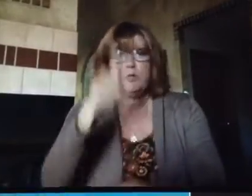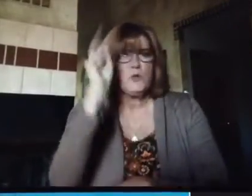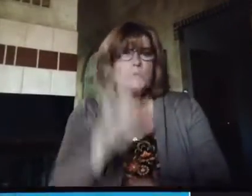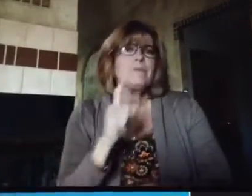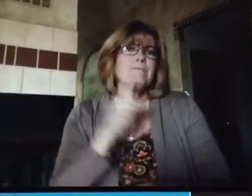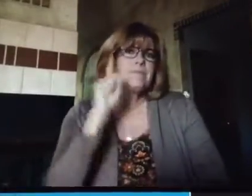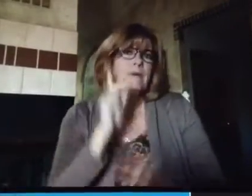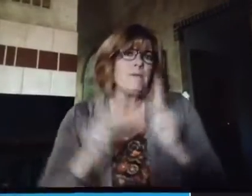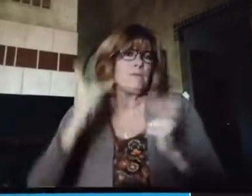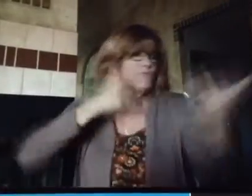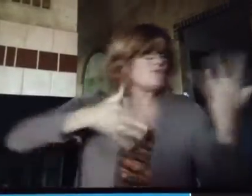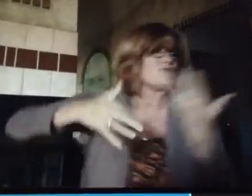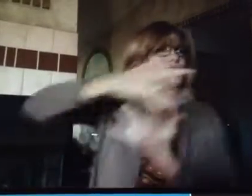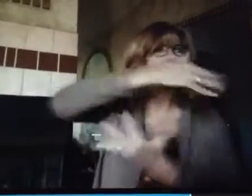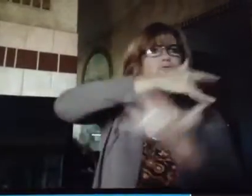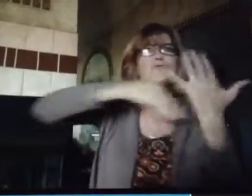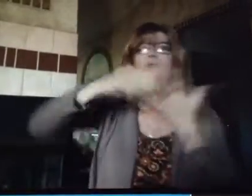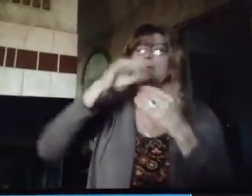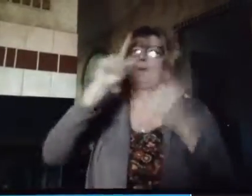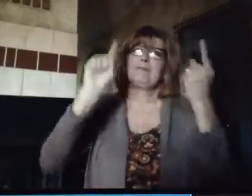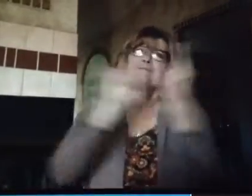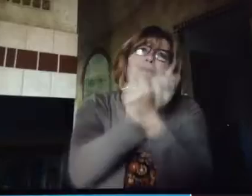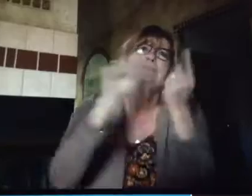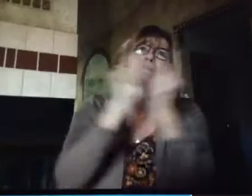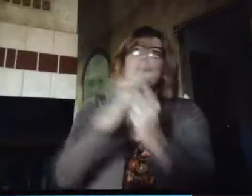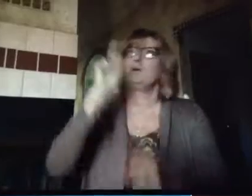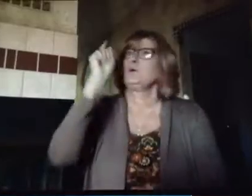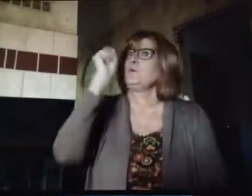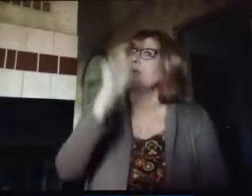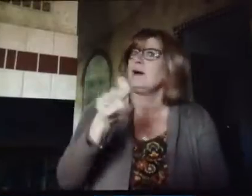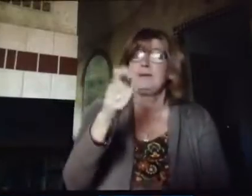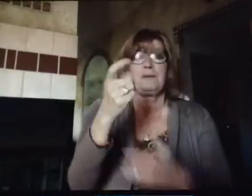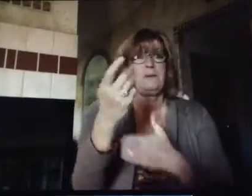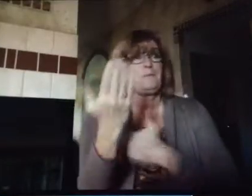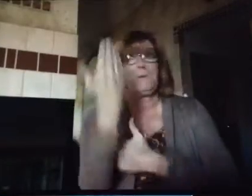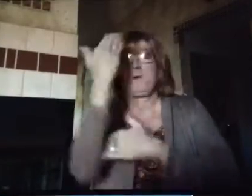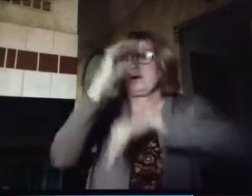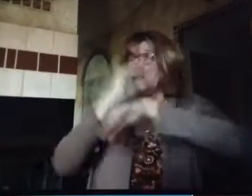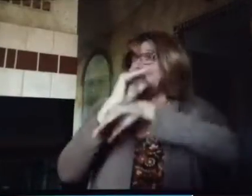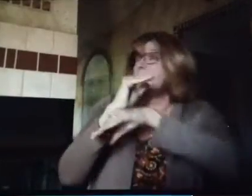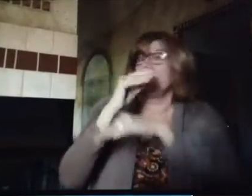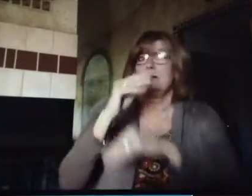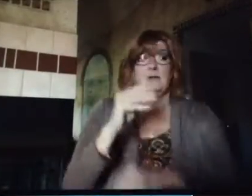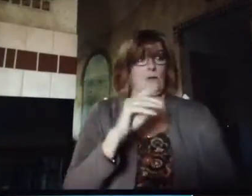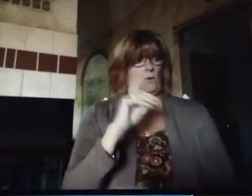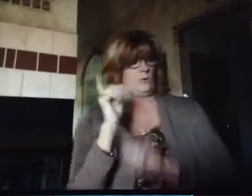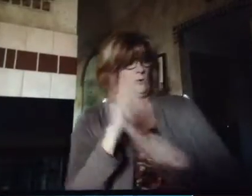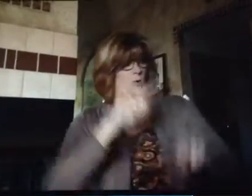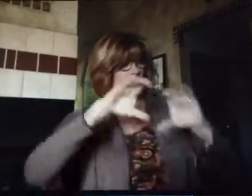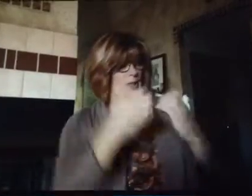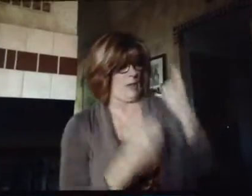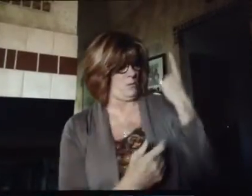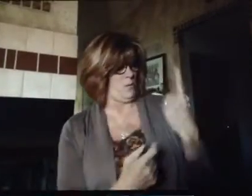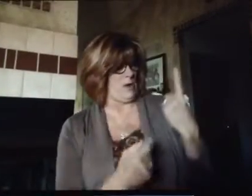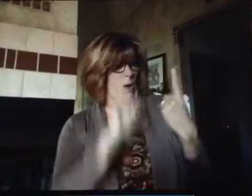that family support behind you. Interacting with the deaf community and morning, noon, and night,